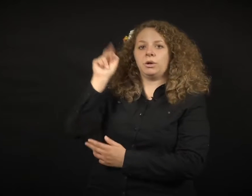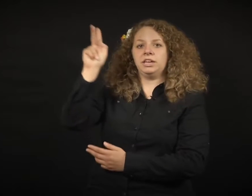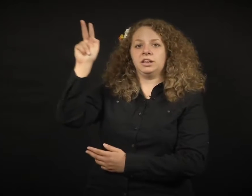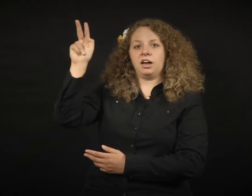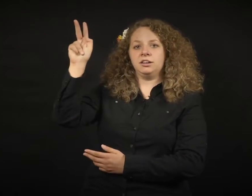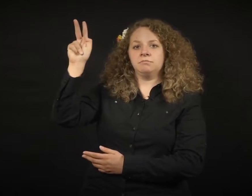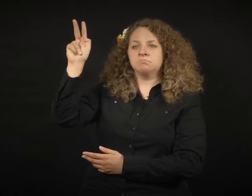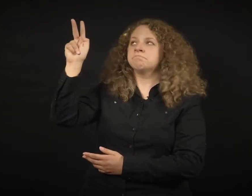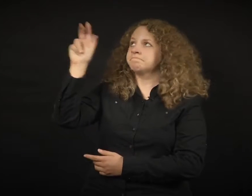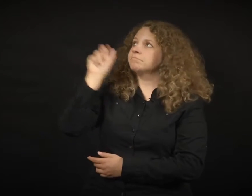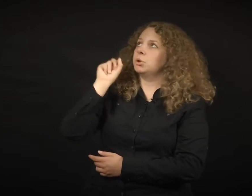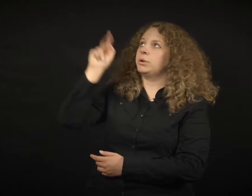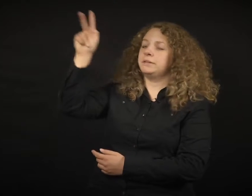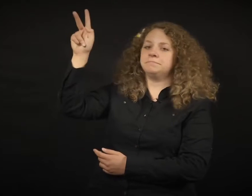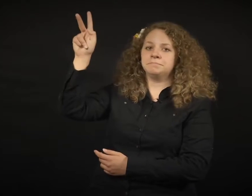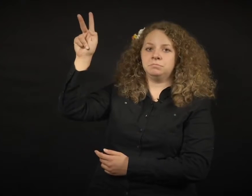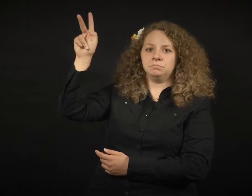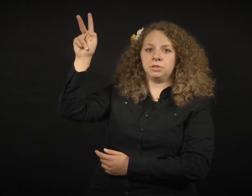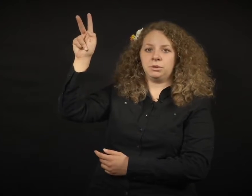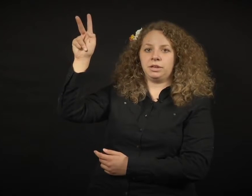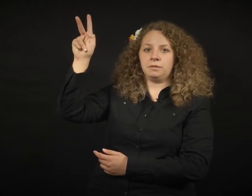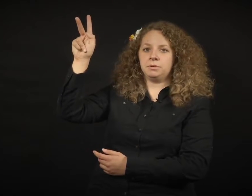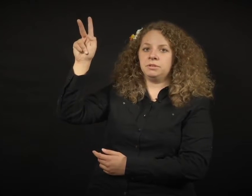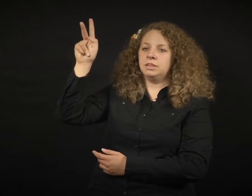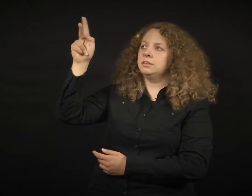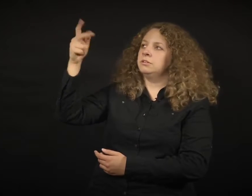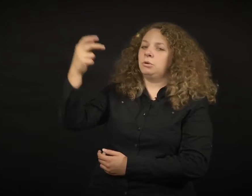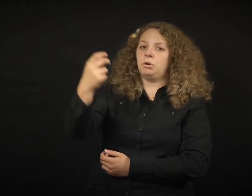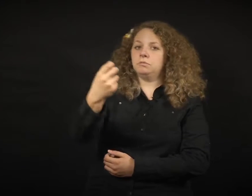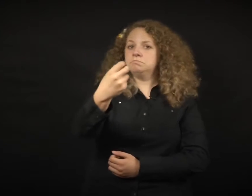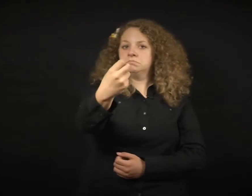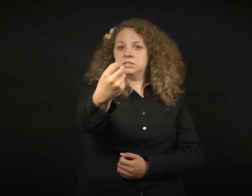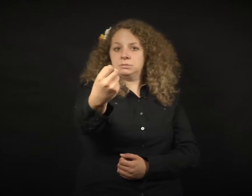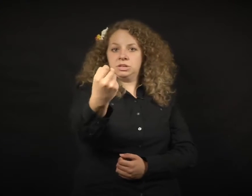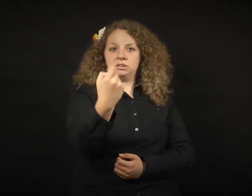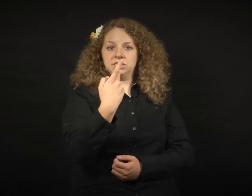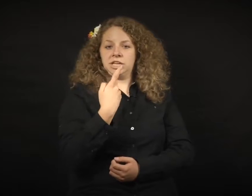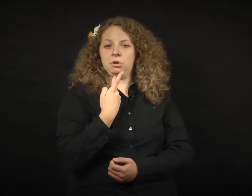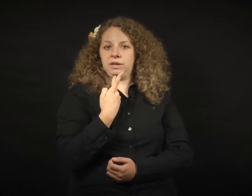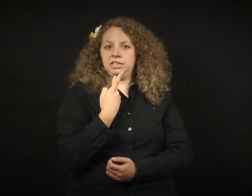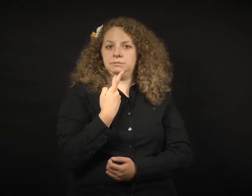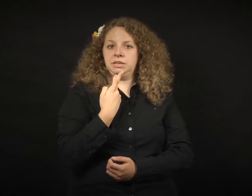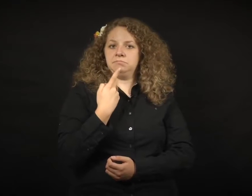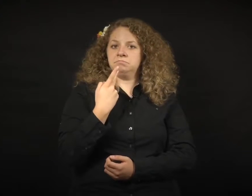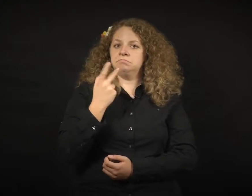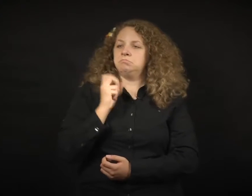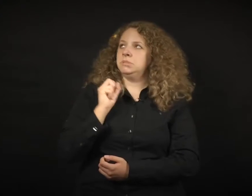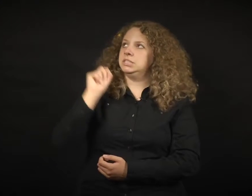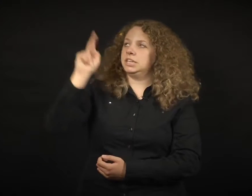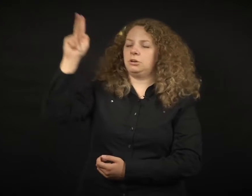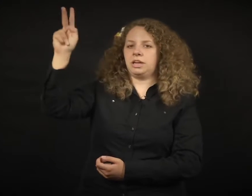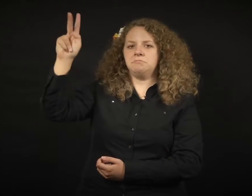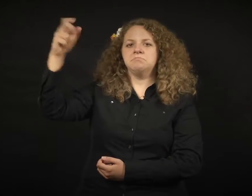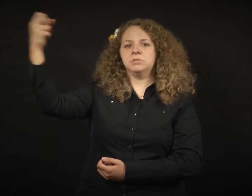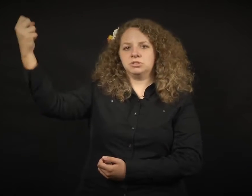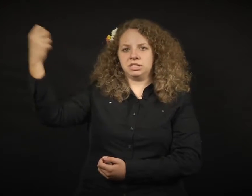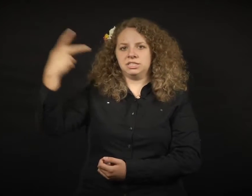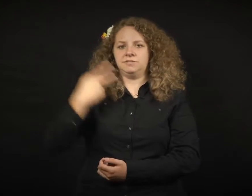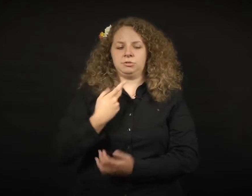okay to God, okay, going up, or someone else saying okay to me saying okay. There's lots of different